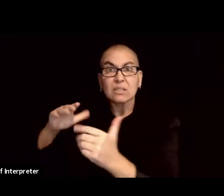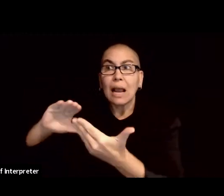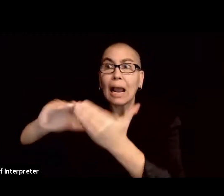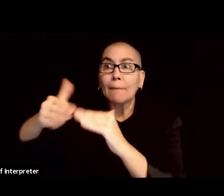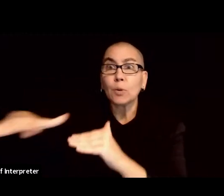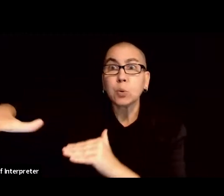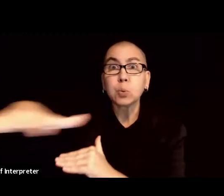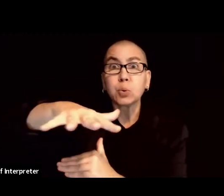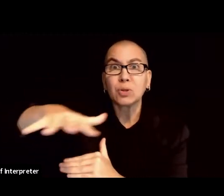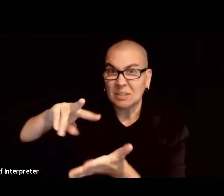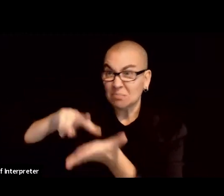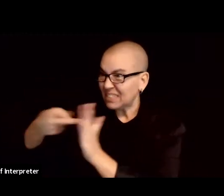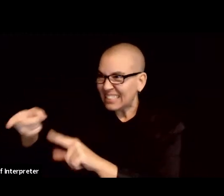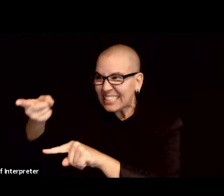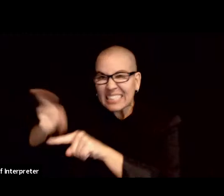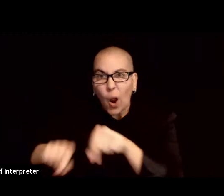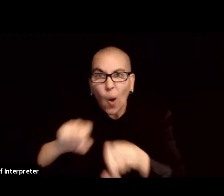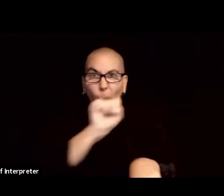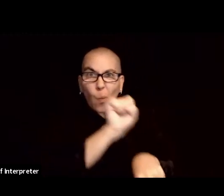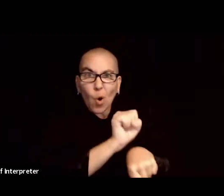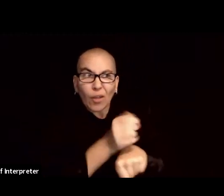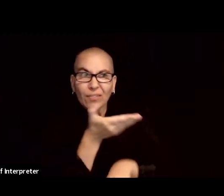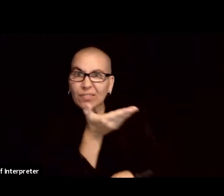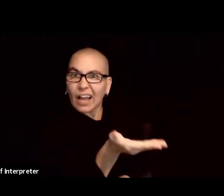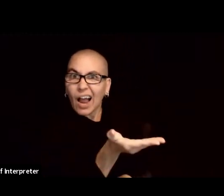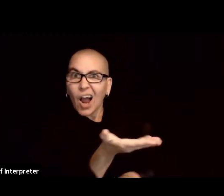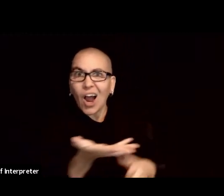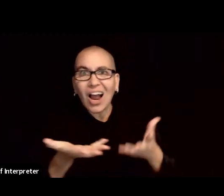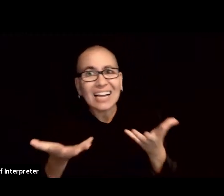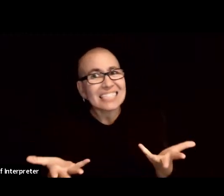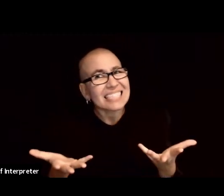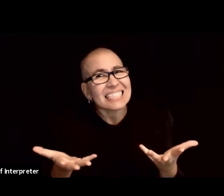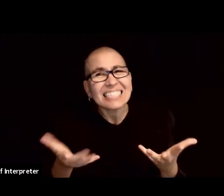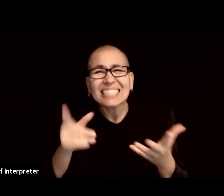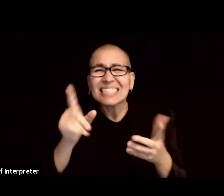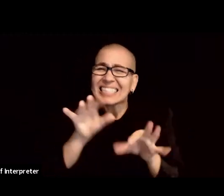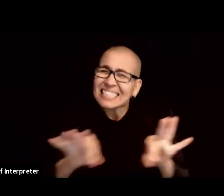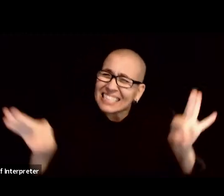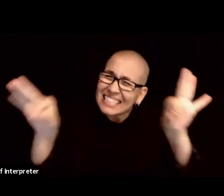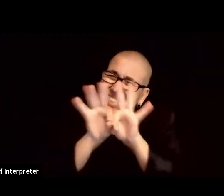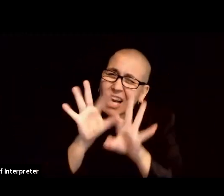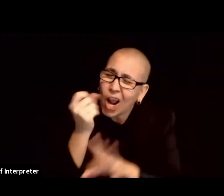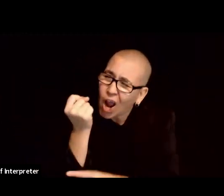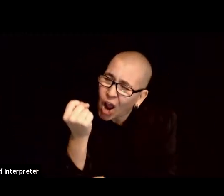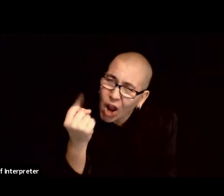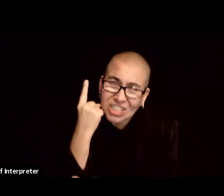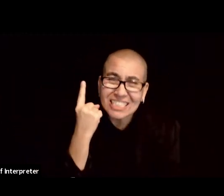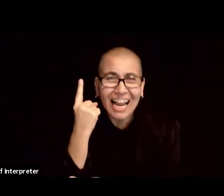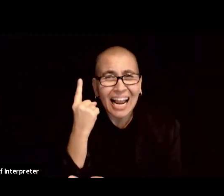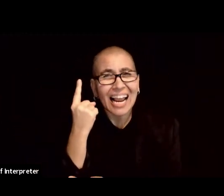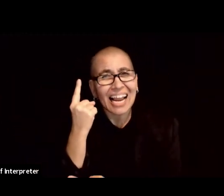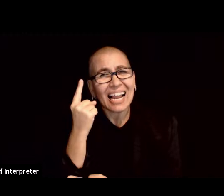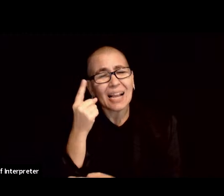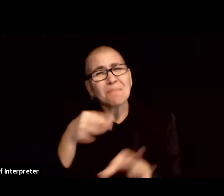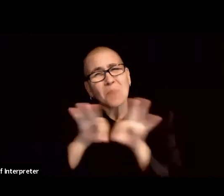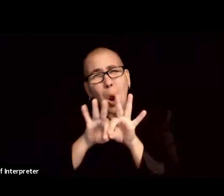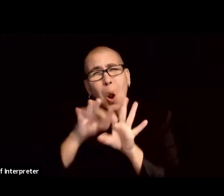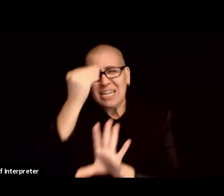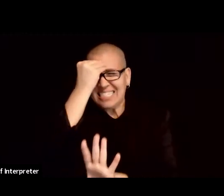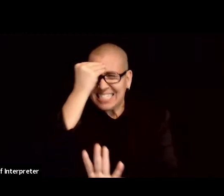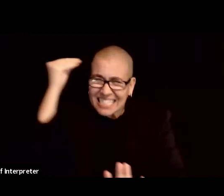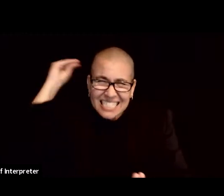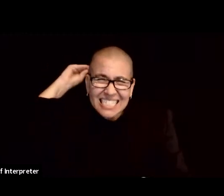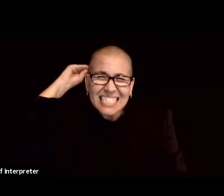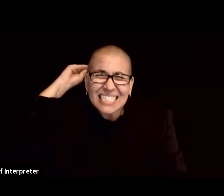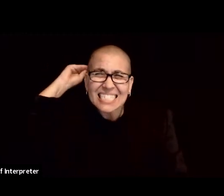it. But we all need to understand one thing. If we're wondering what somebody else is going to do to fix this COVID problem,